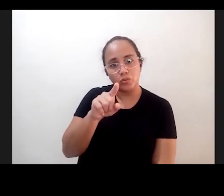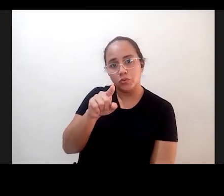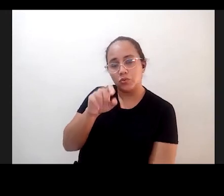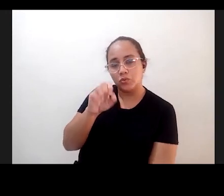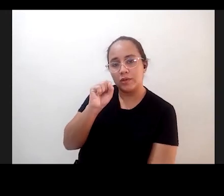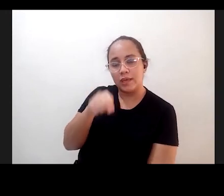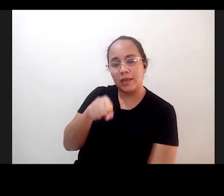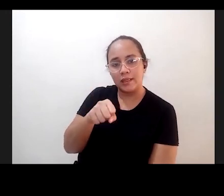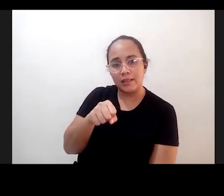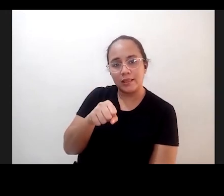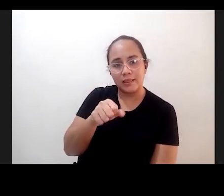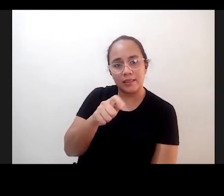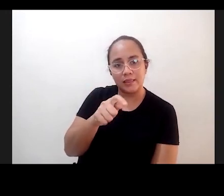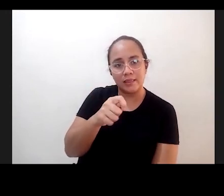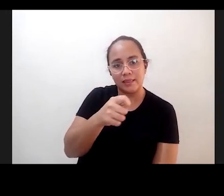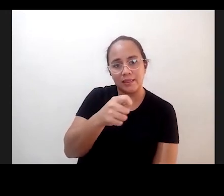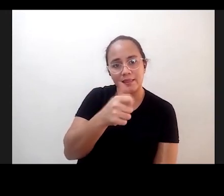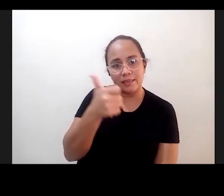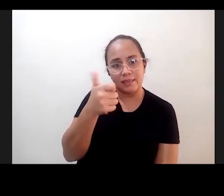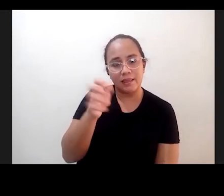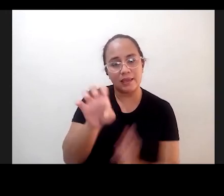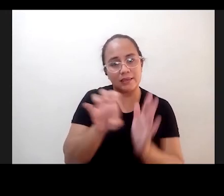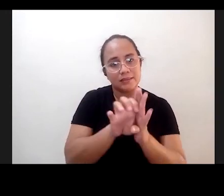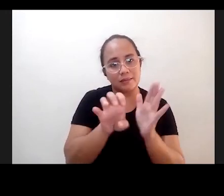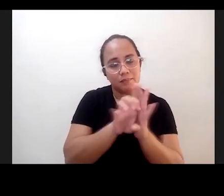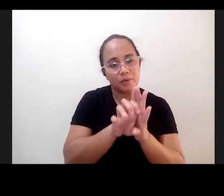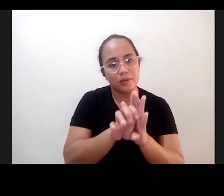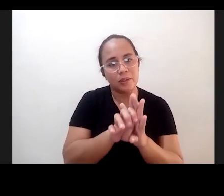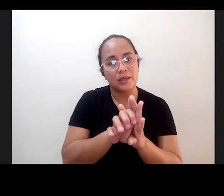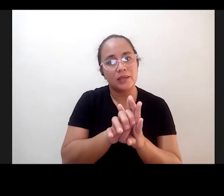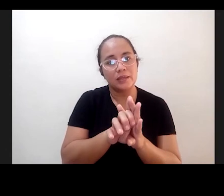example out and then enter it again.